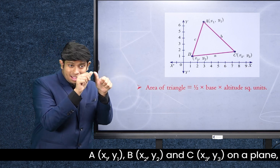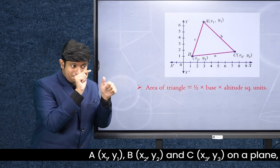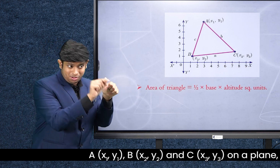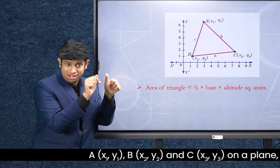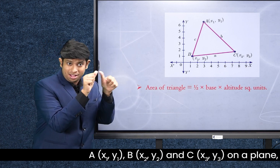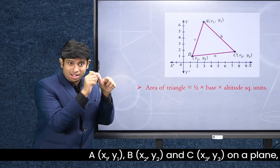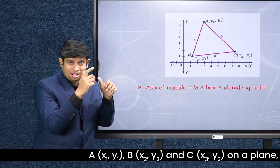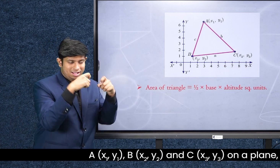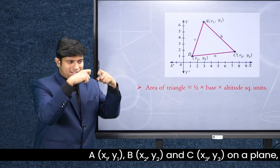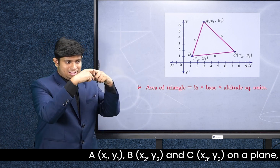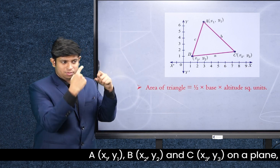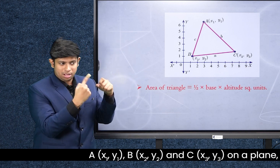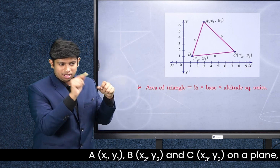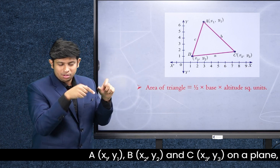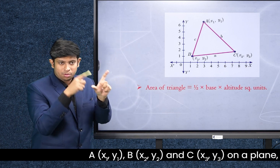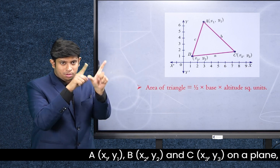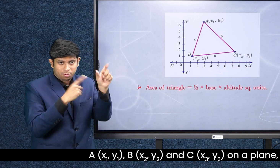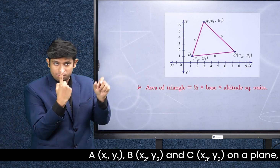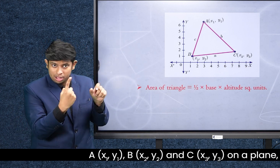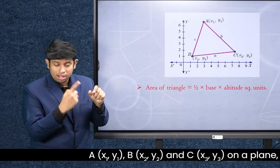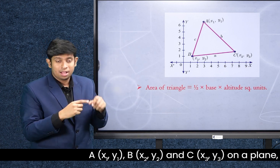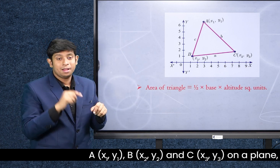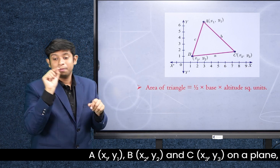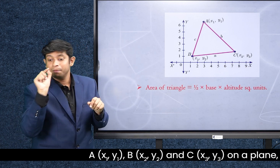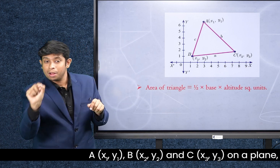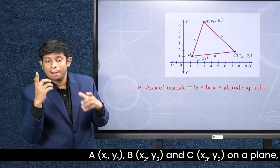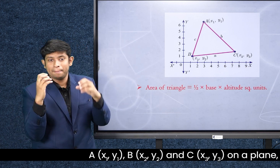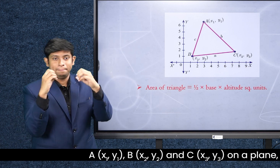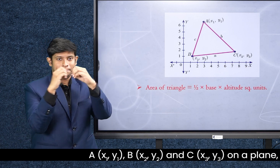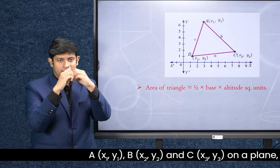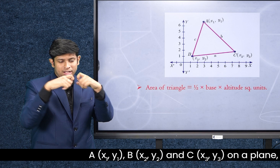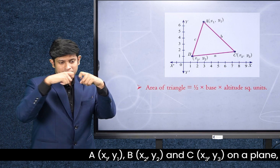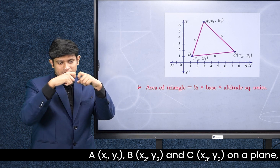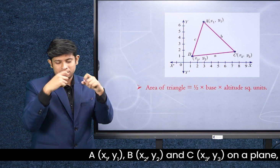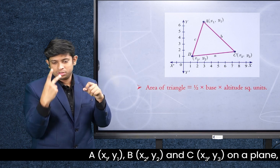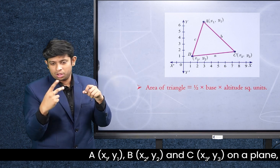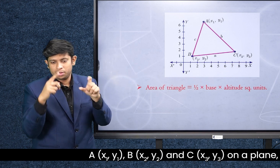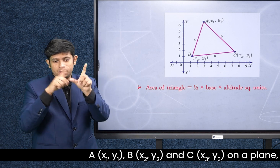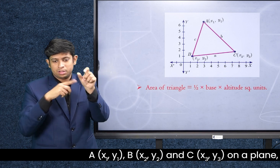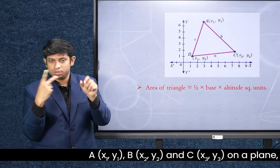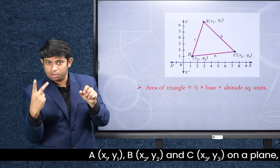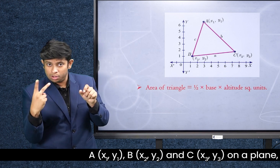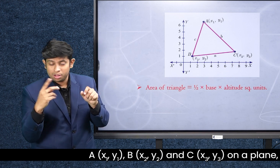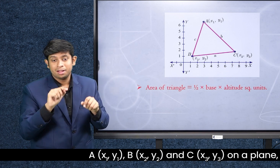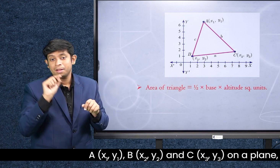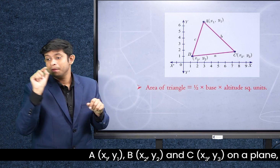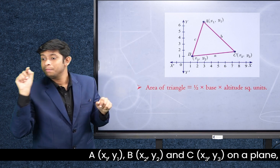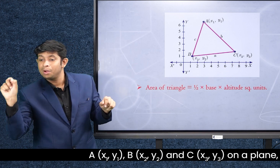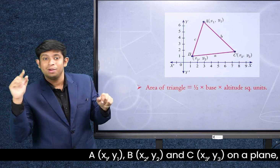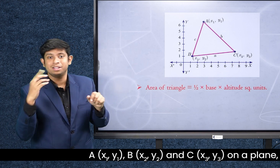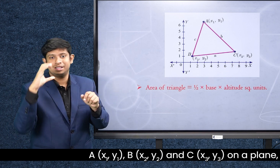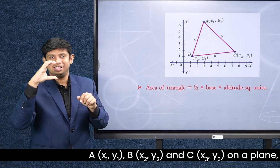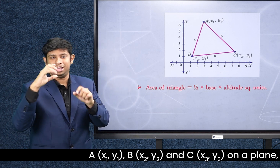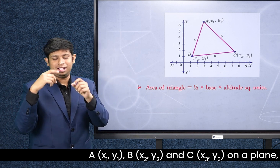A x1, y1, B x2, y2 and C x3, y3 on a